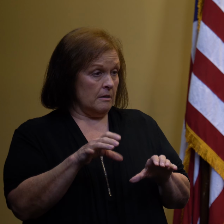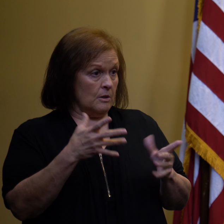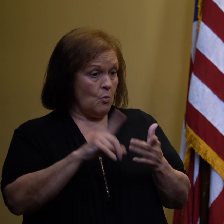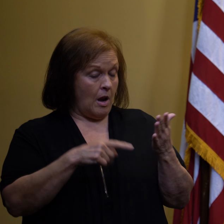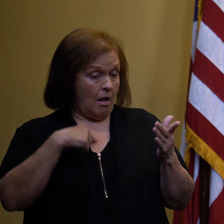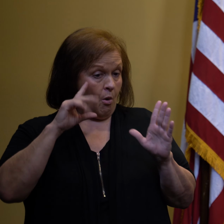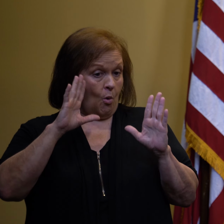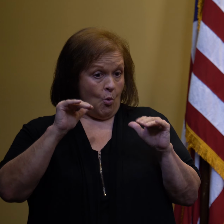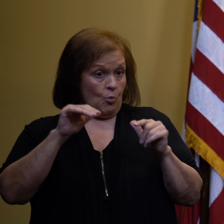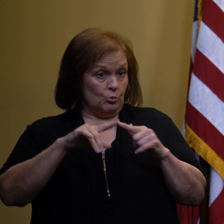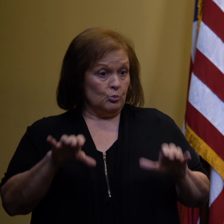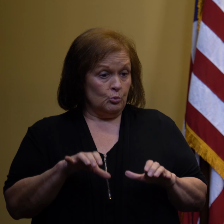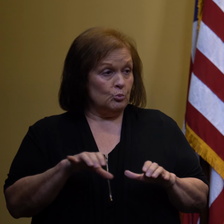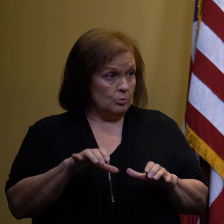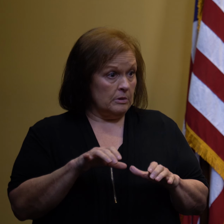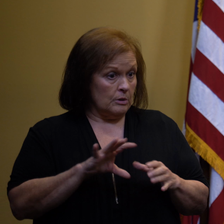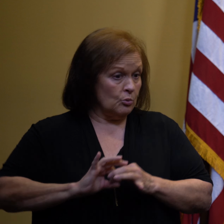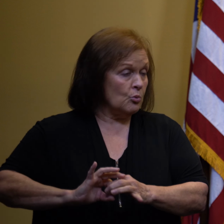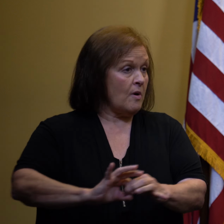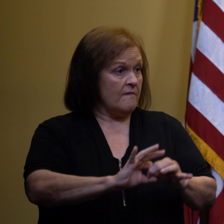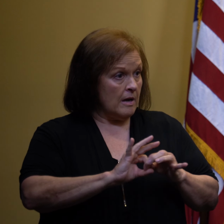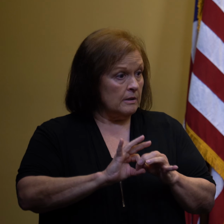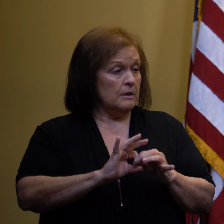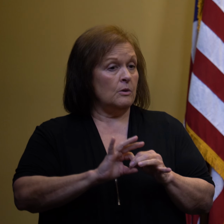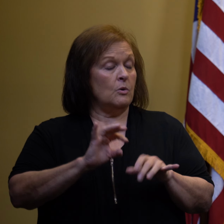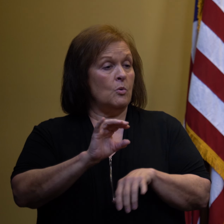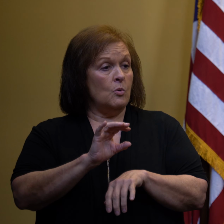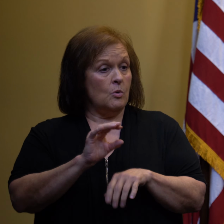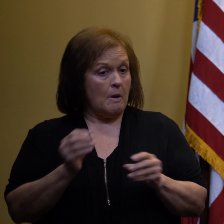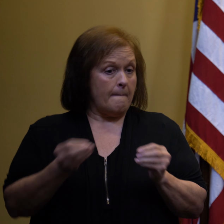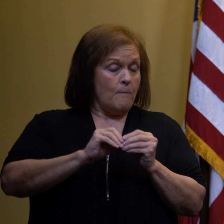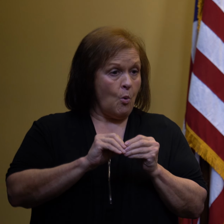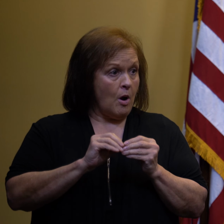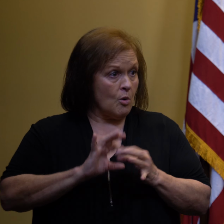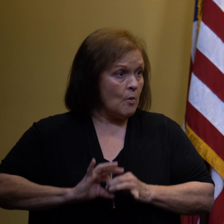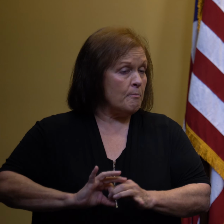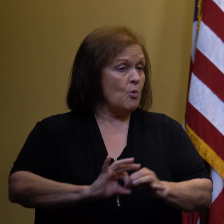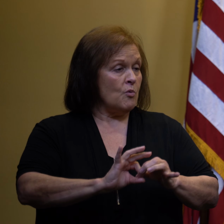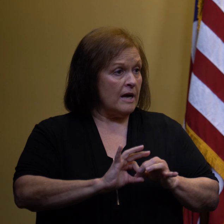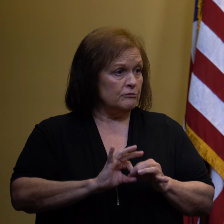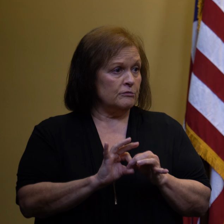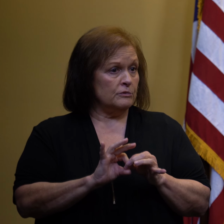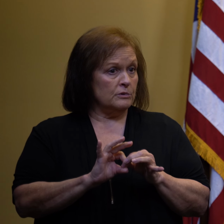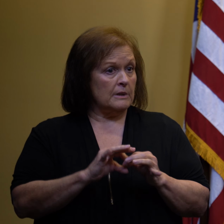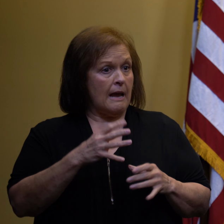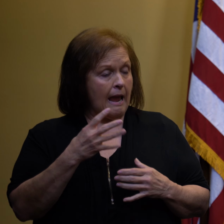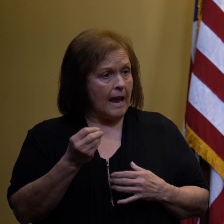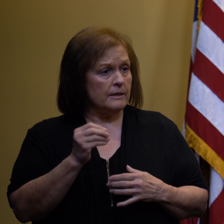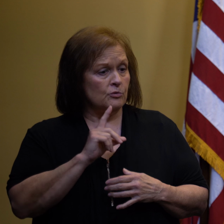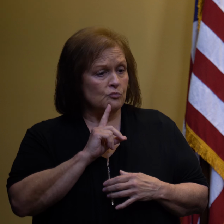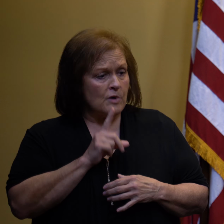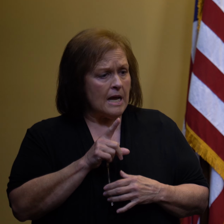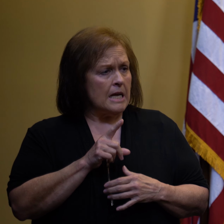to accomplish is a unified effort and more cooperation and really looking